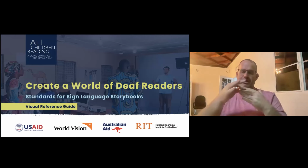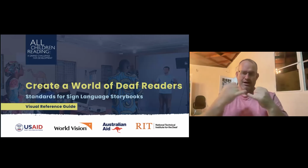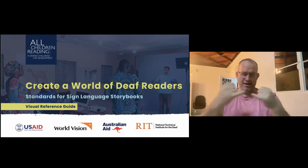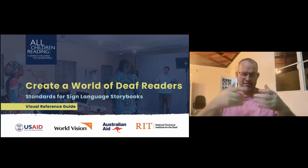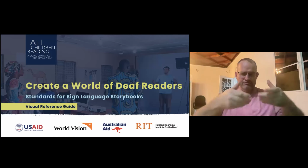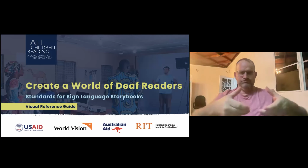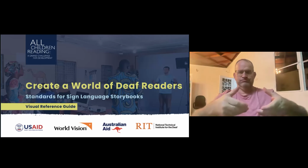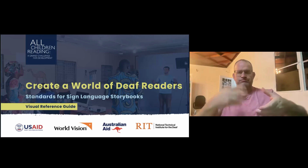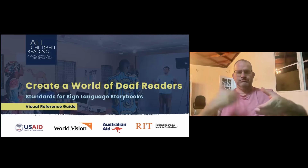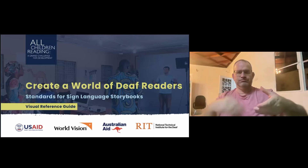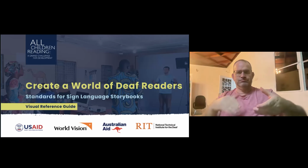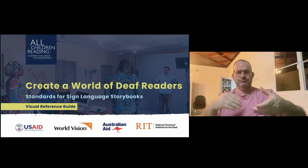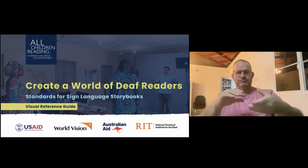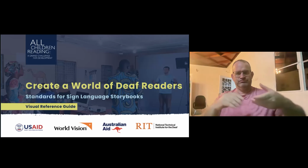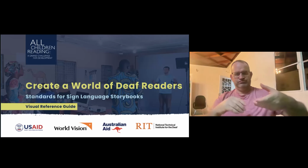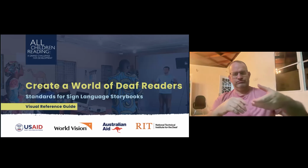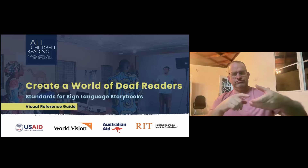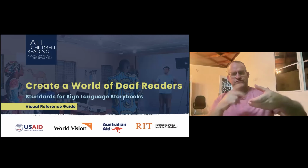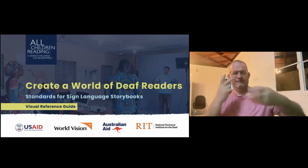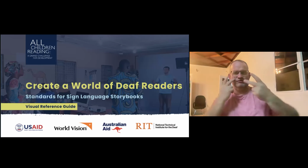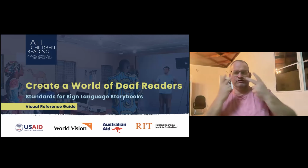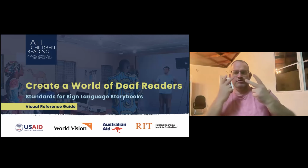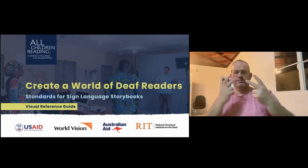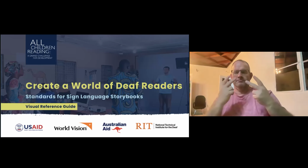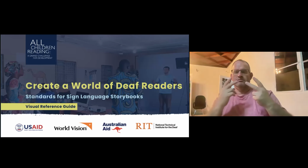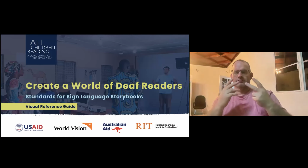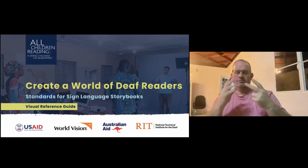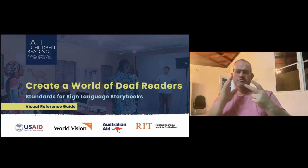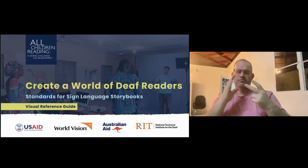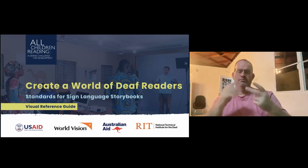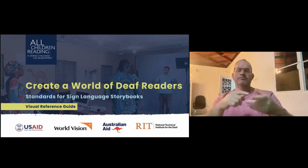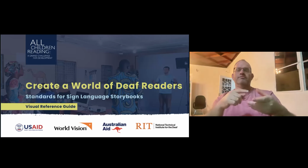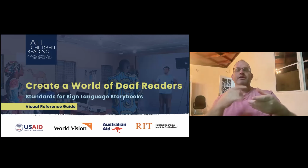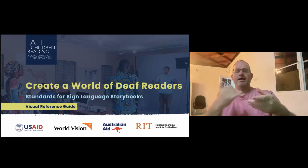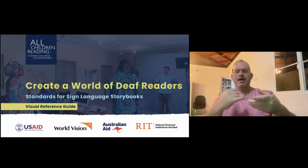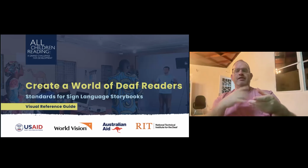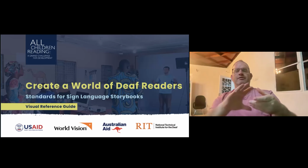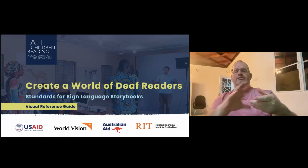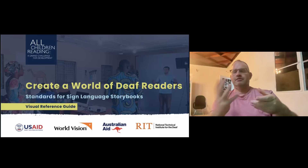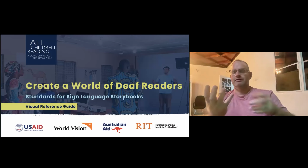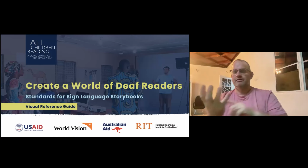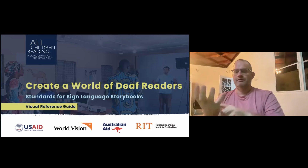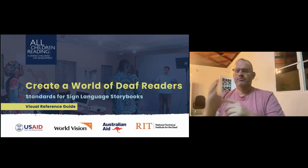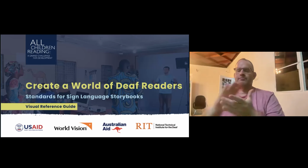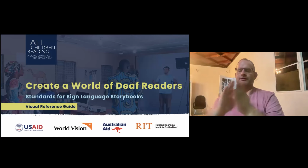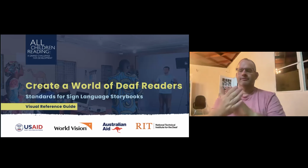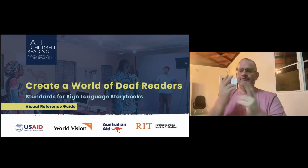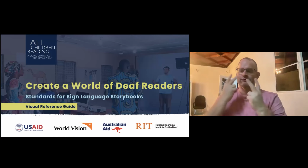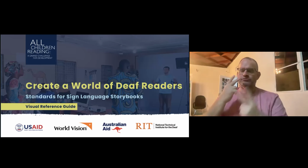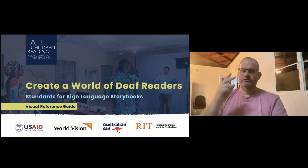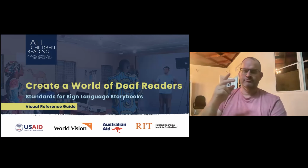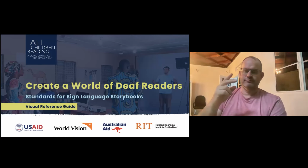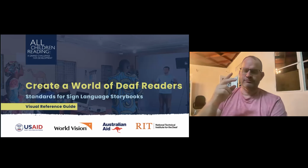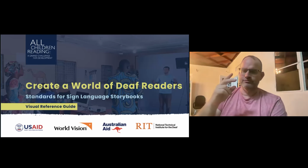The SLSC produced the guidelines, which is quite a robust gathering of guidelines to